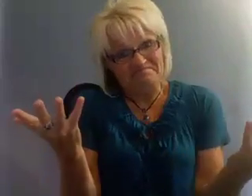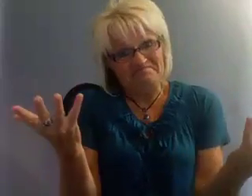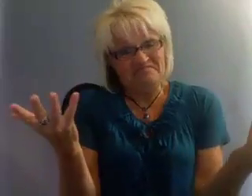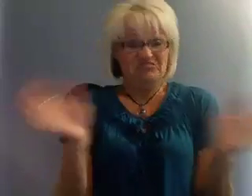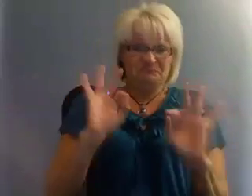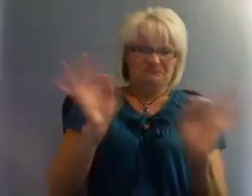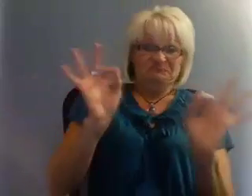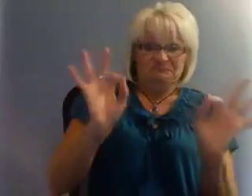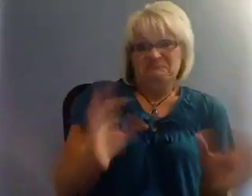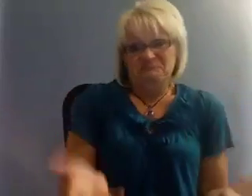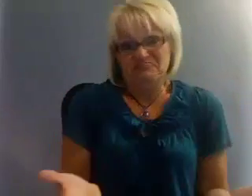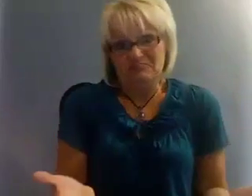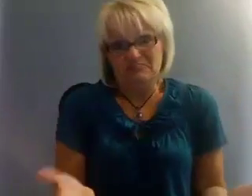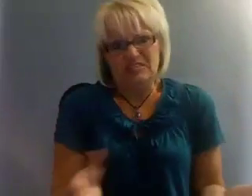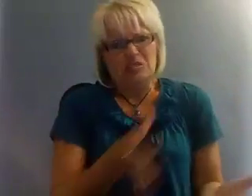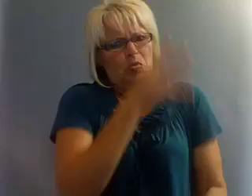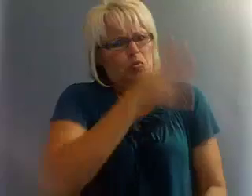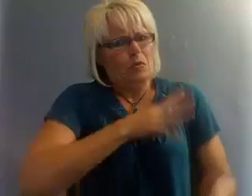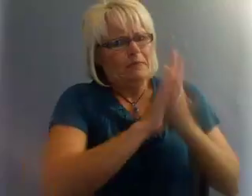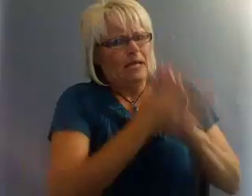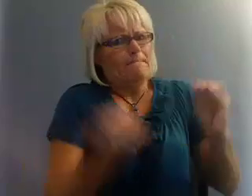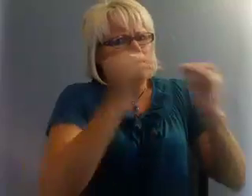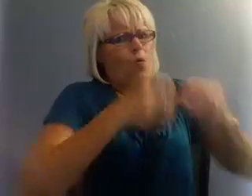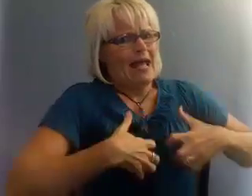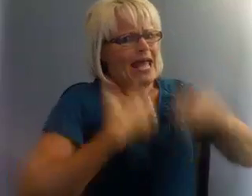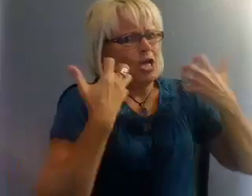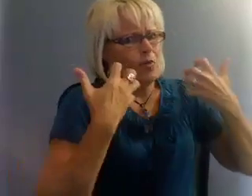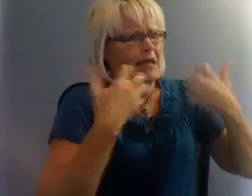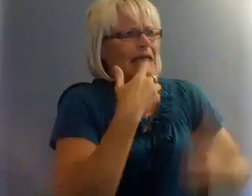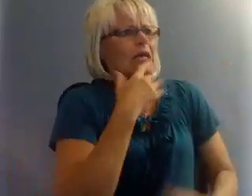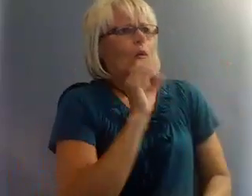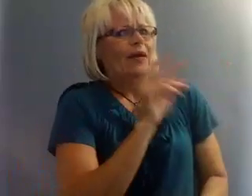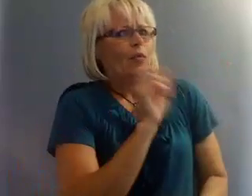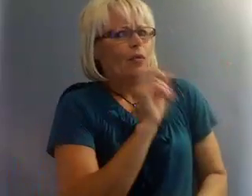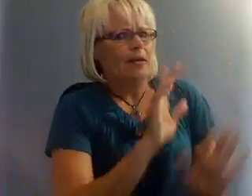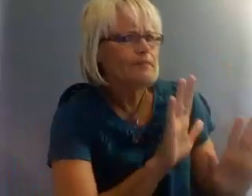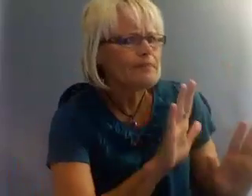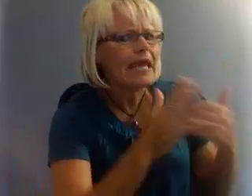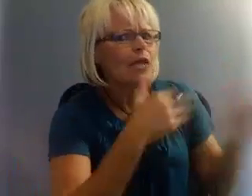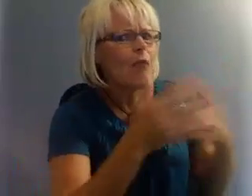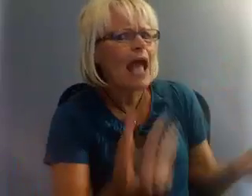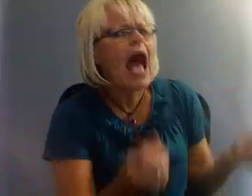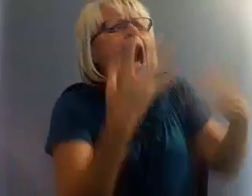So anyway, she's just getting angry, just tell me about it. So I said, okay, yeah, I get it. But let me ask you a question. How many times did you ask him to do it? And that same startled